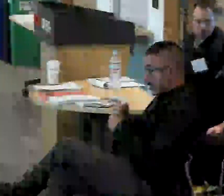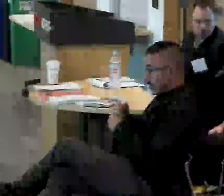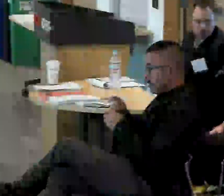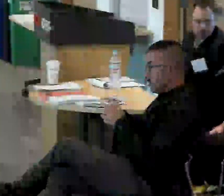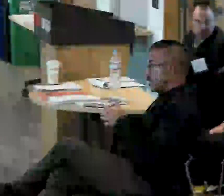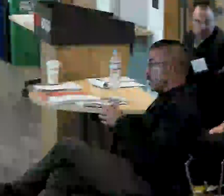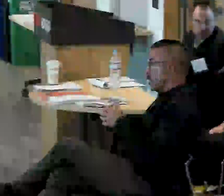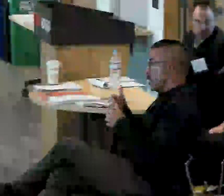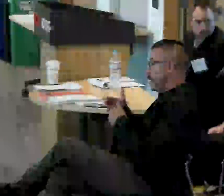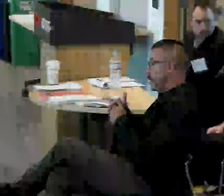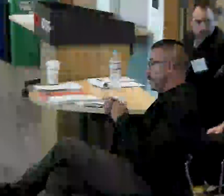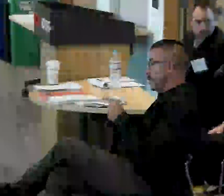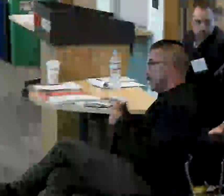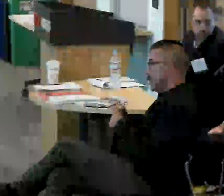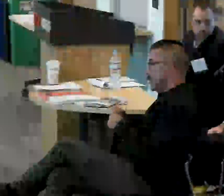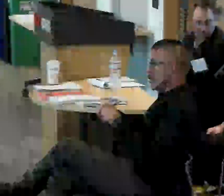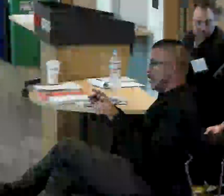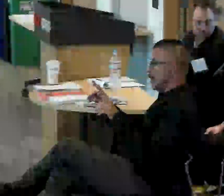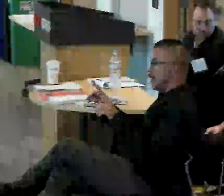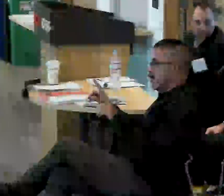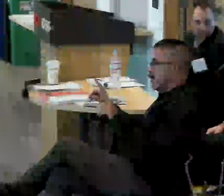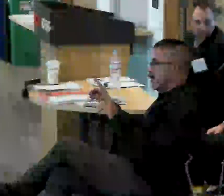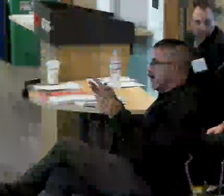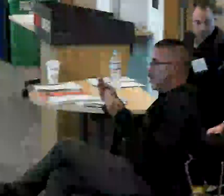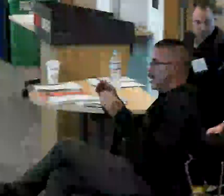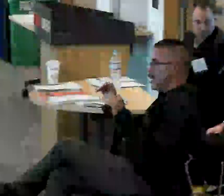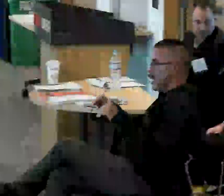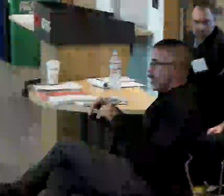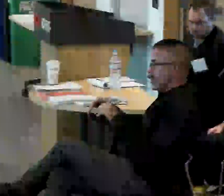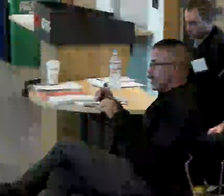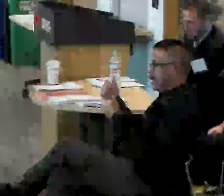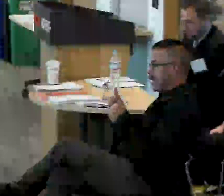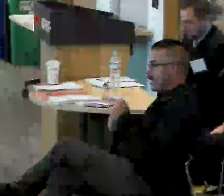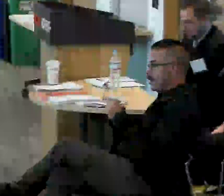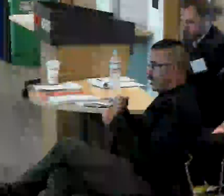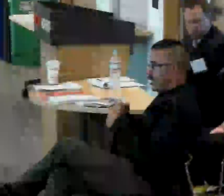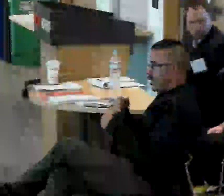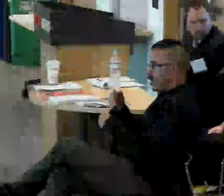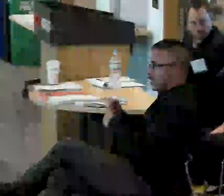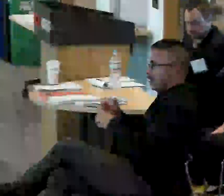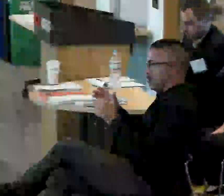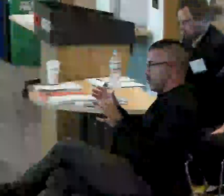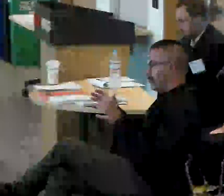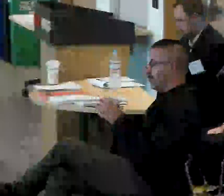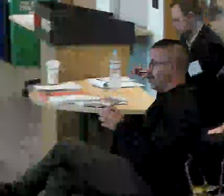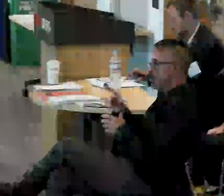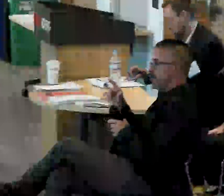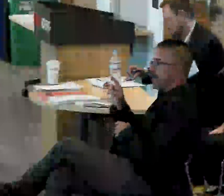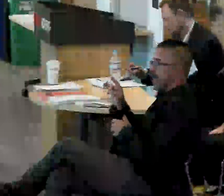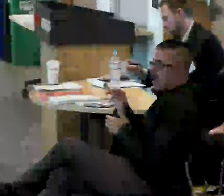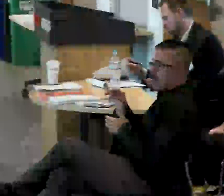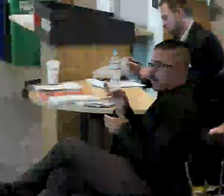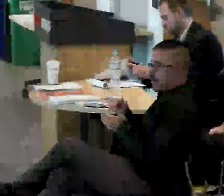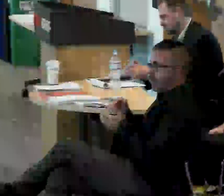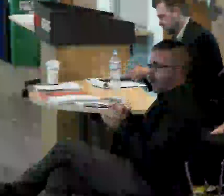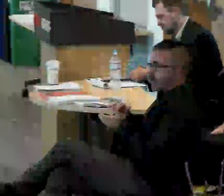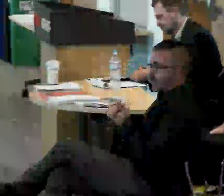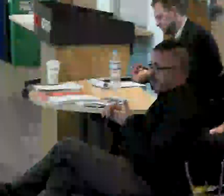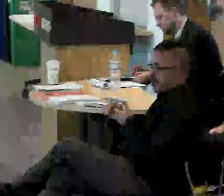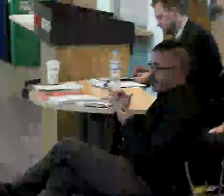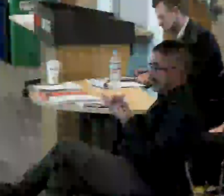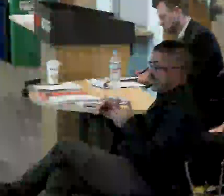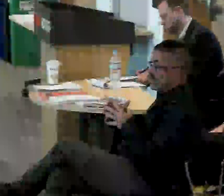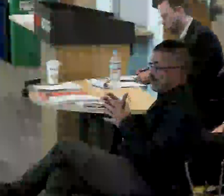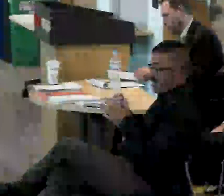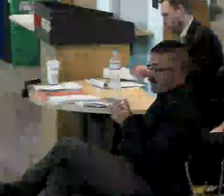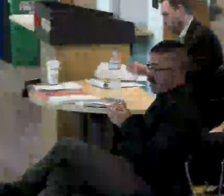know, $28,000 through crowdfunding, which is going an awfully long way towards the down payment